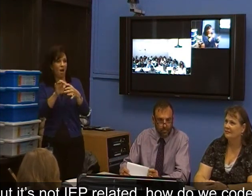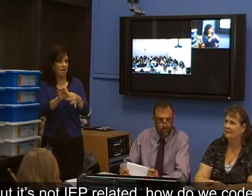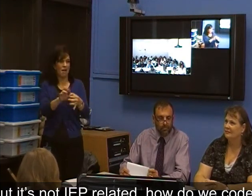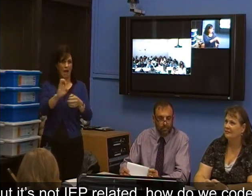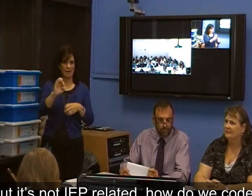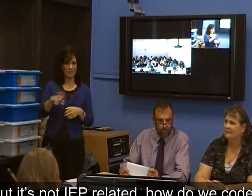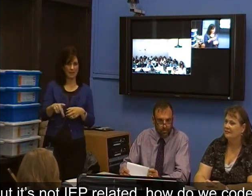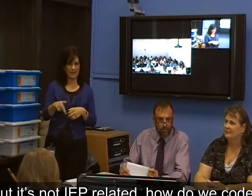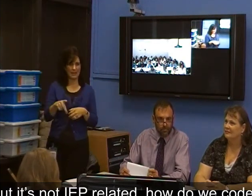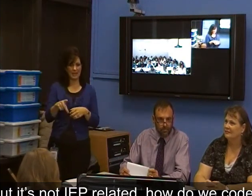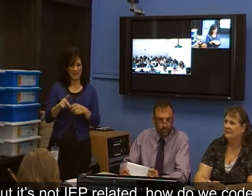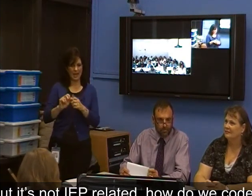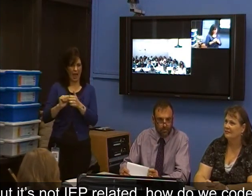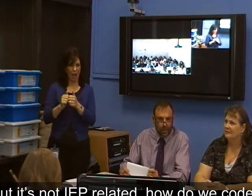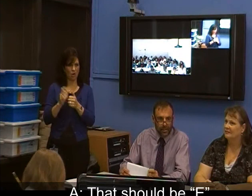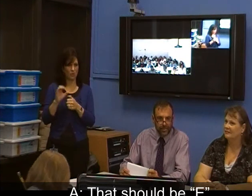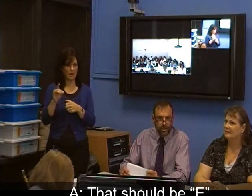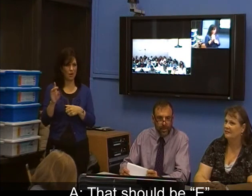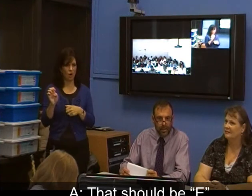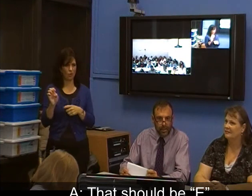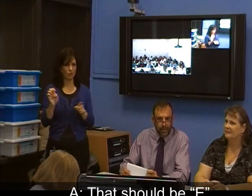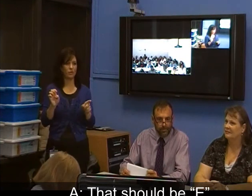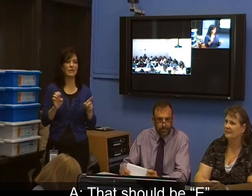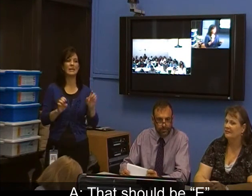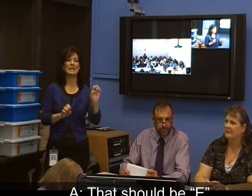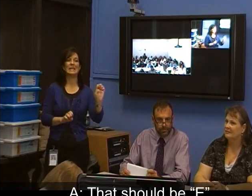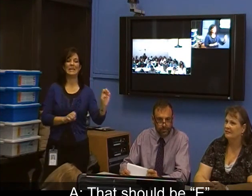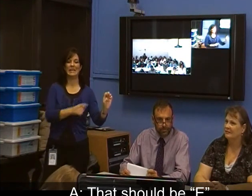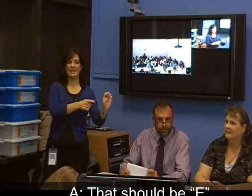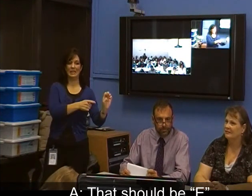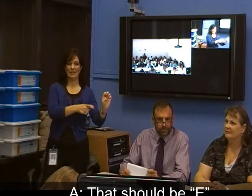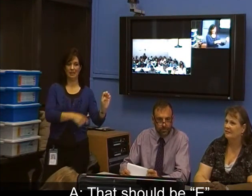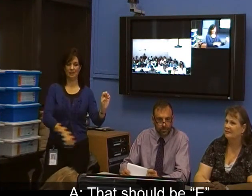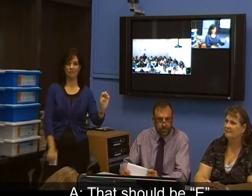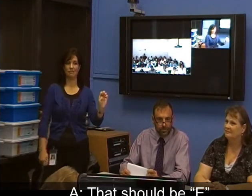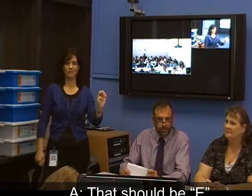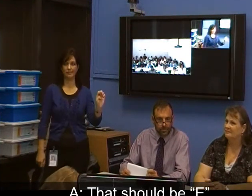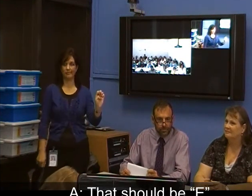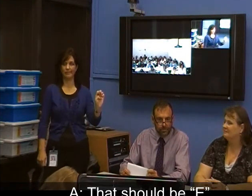related, how do we code that? That should be E.